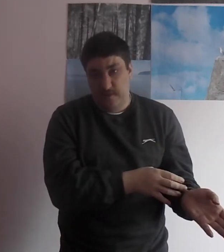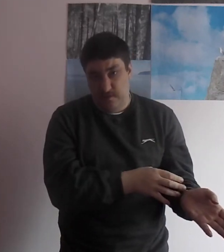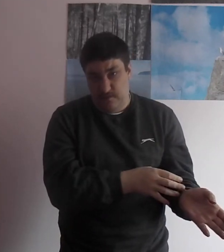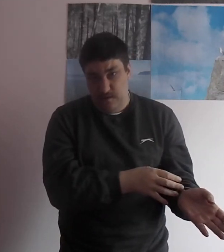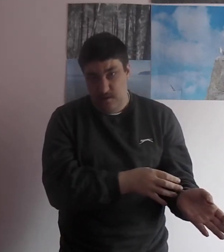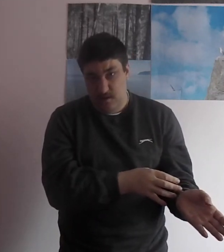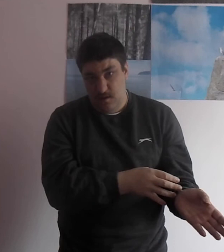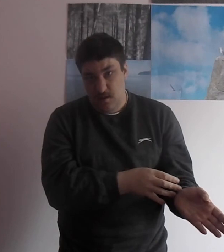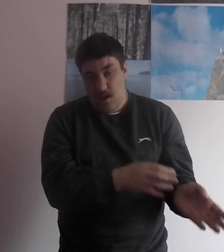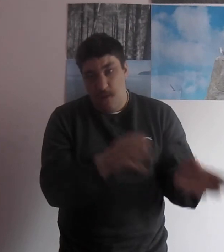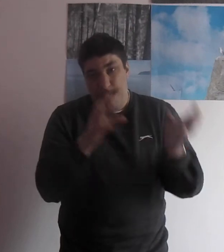reviews.